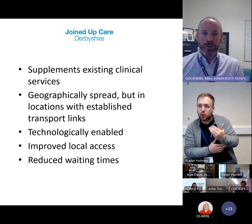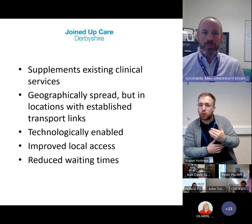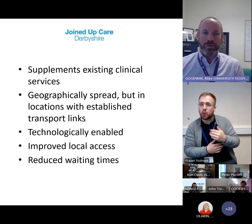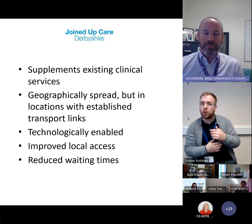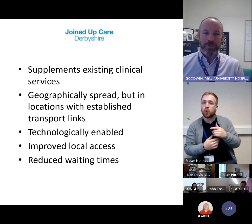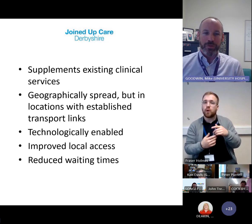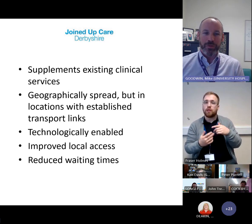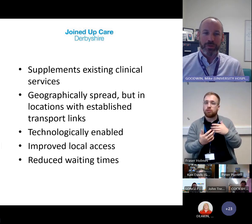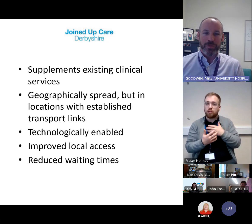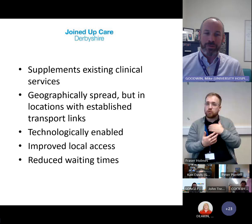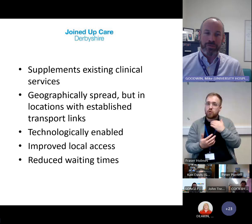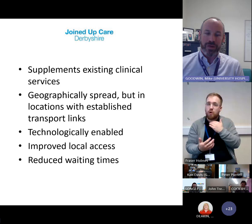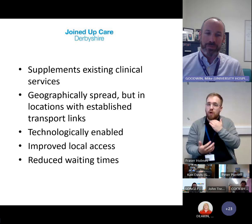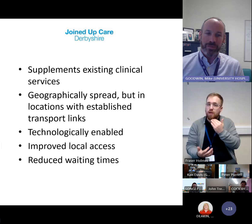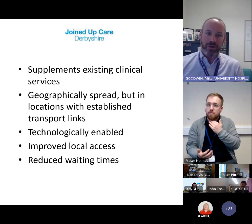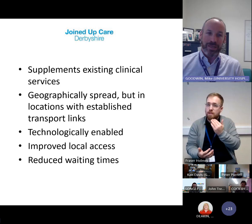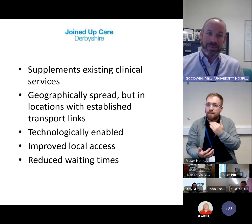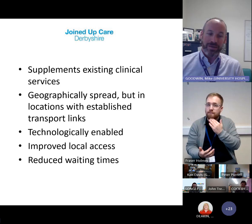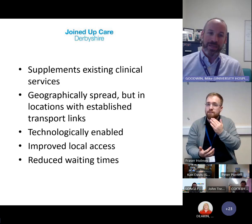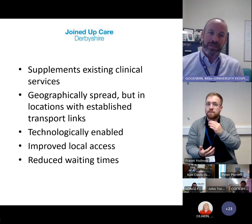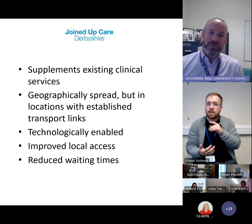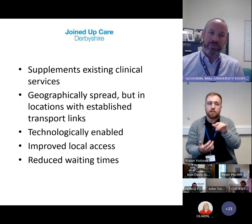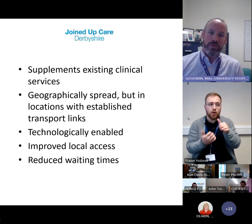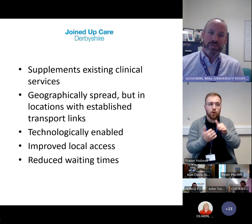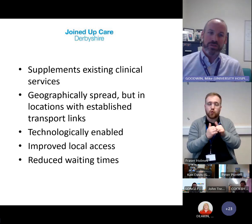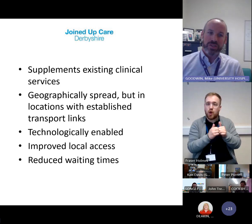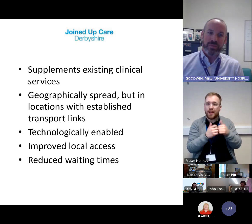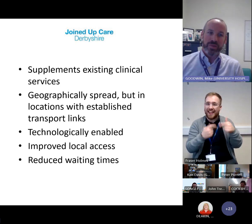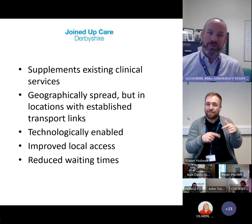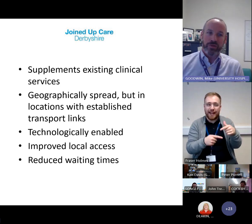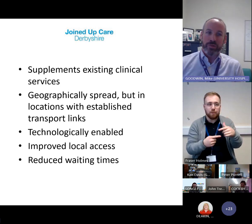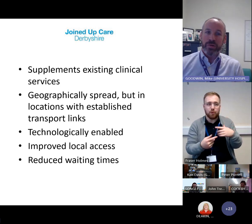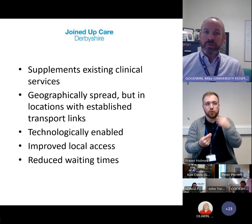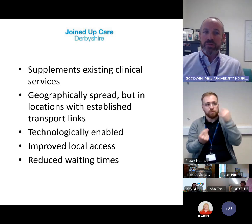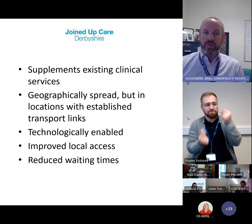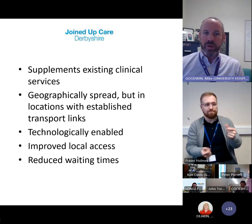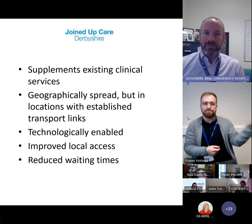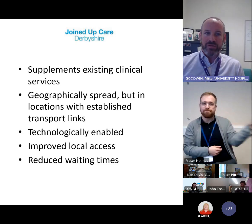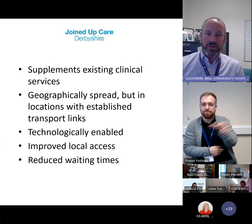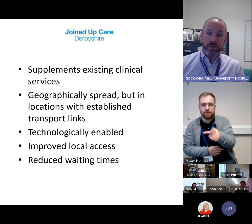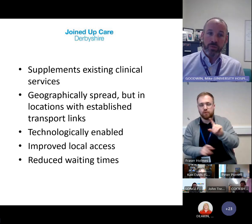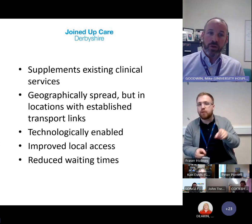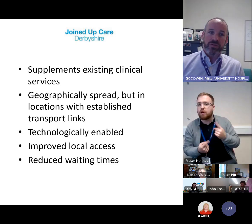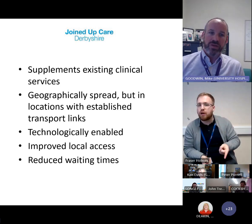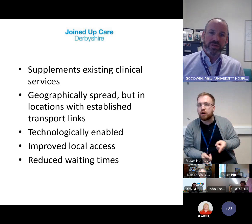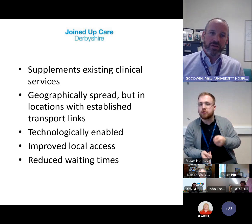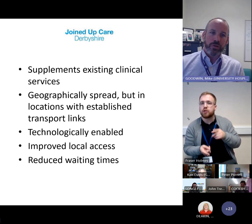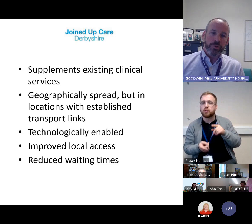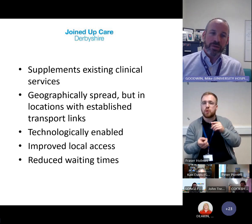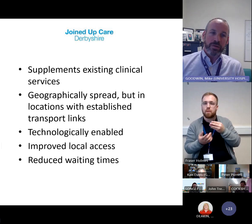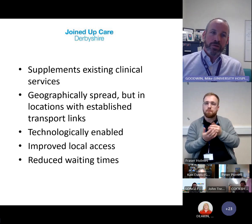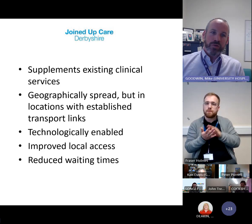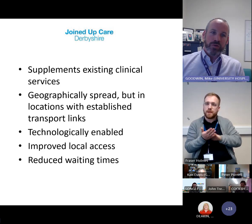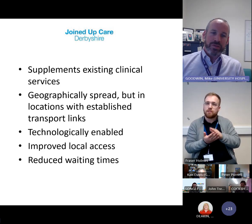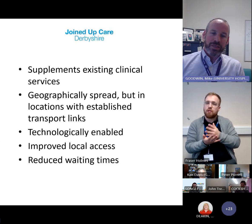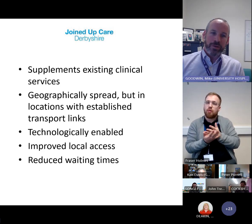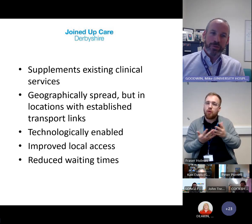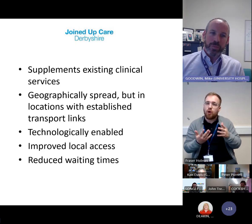national volume of those colleagues available for us to just simply recruit. So we're having to do lots of things,